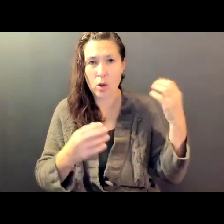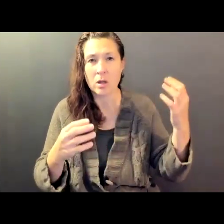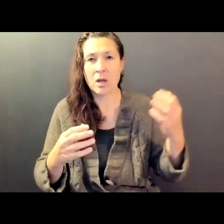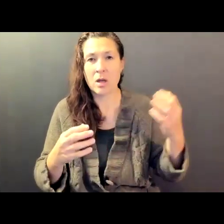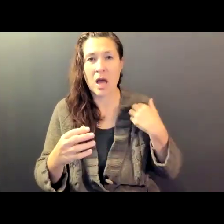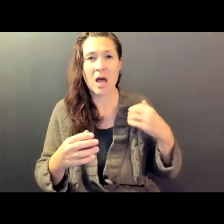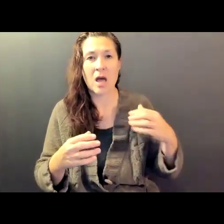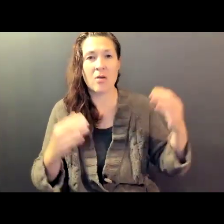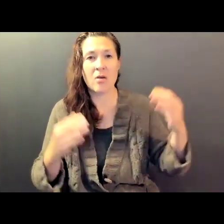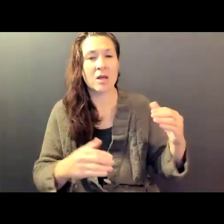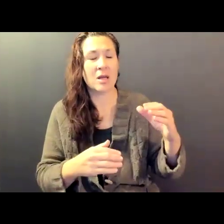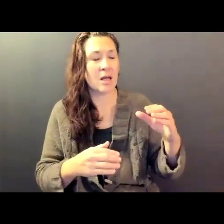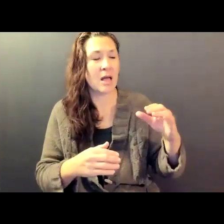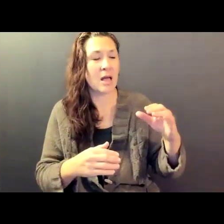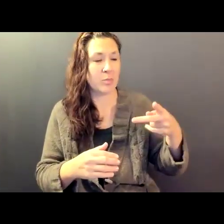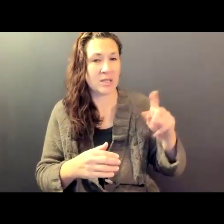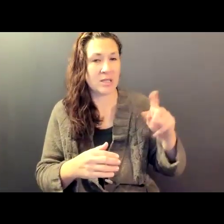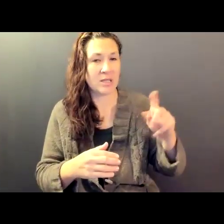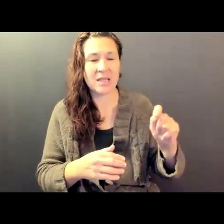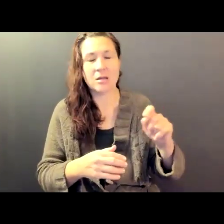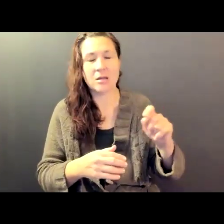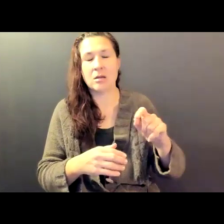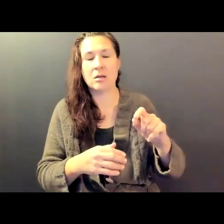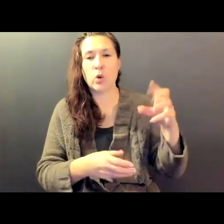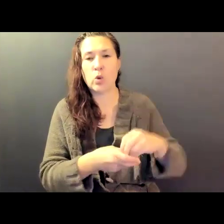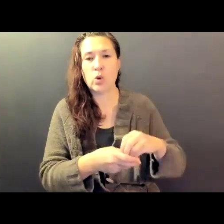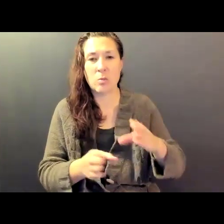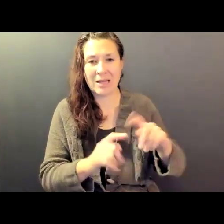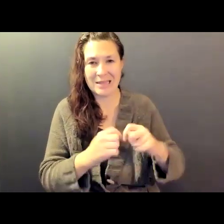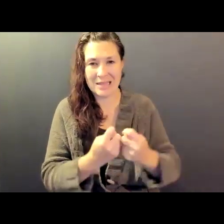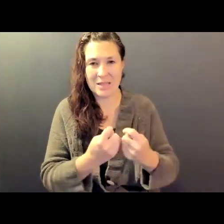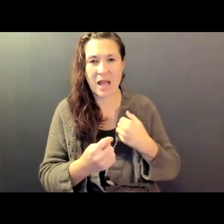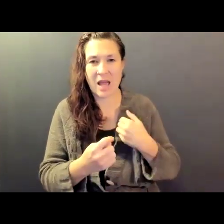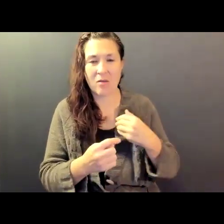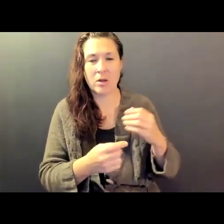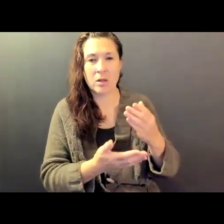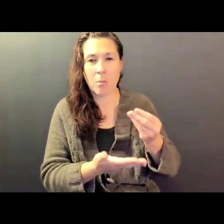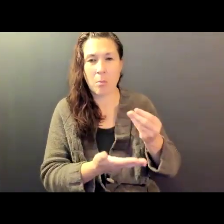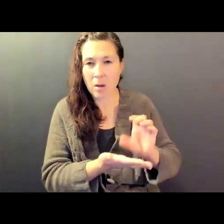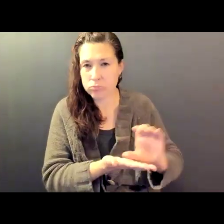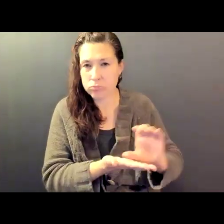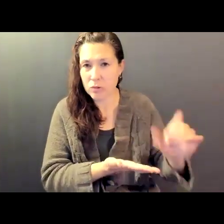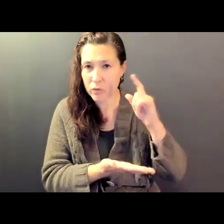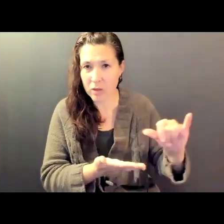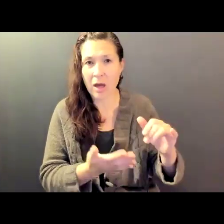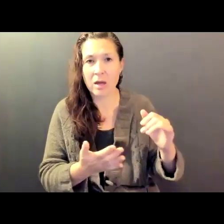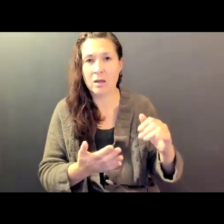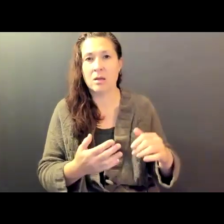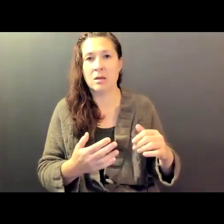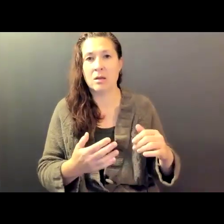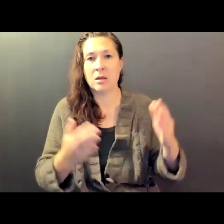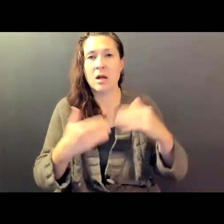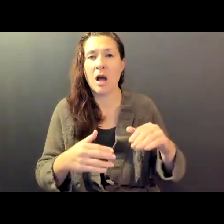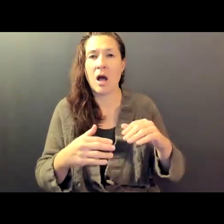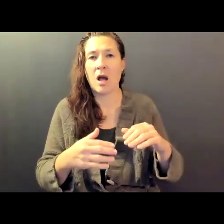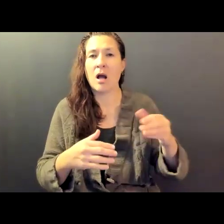school-based inclusion plans, and really expanded our MTSS work across the district. We've also been planning for new